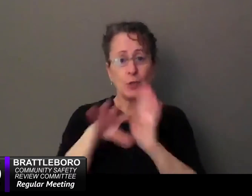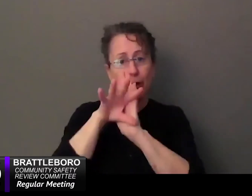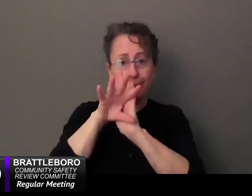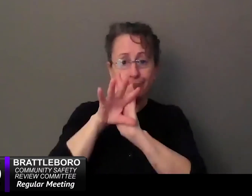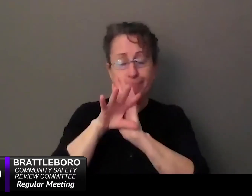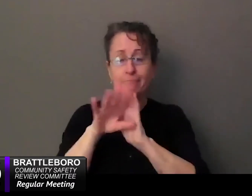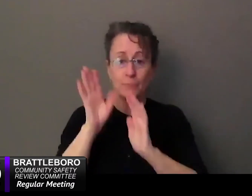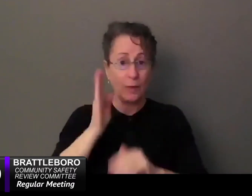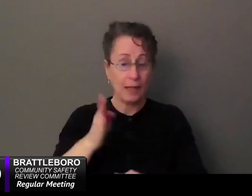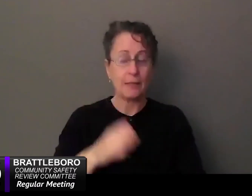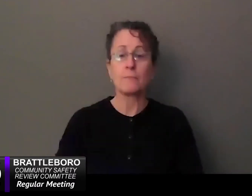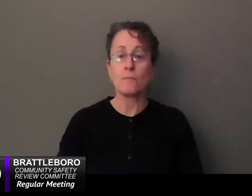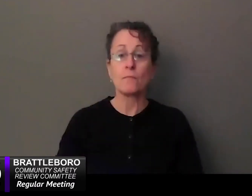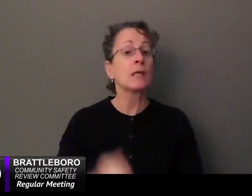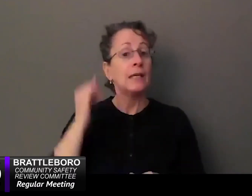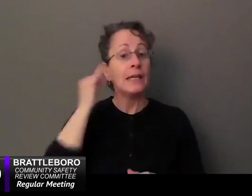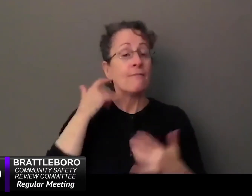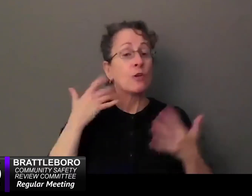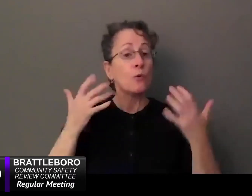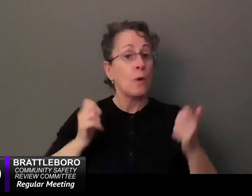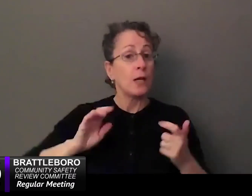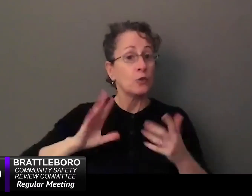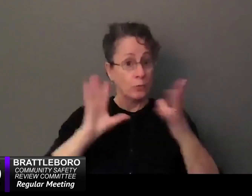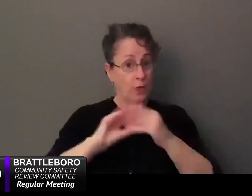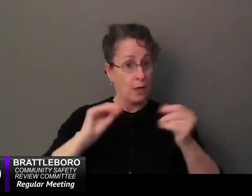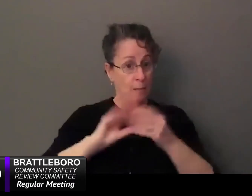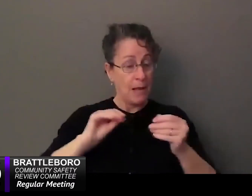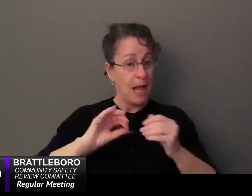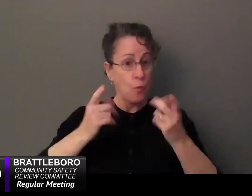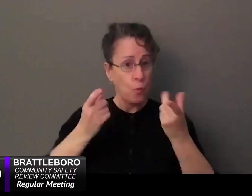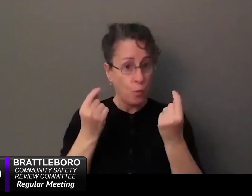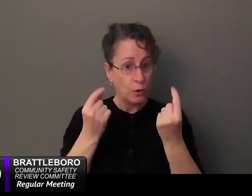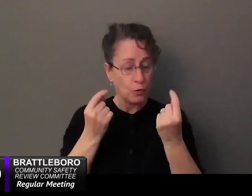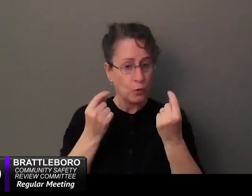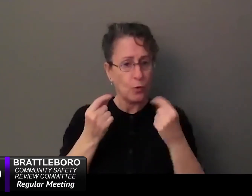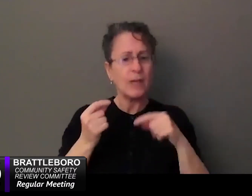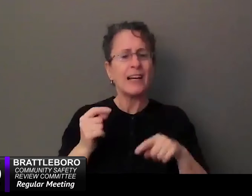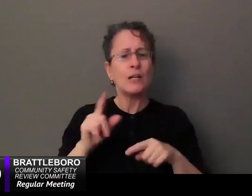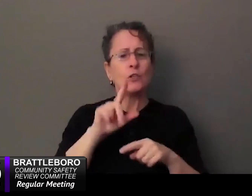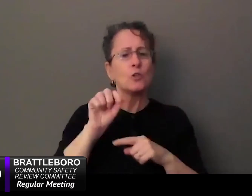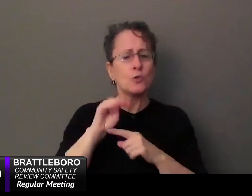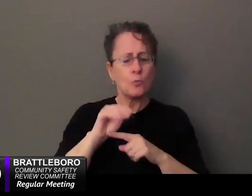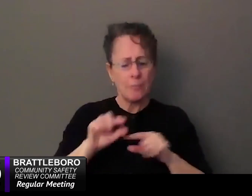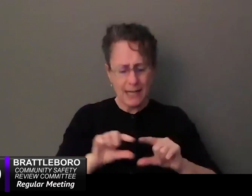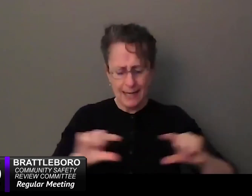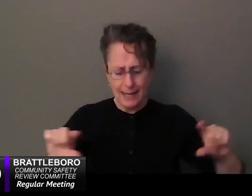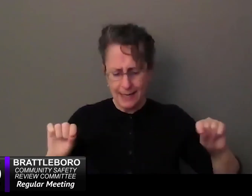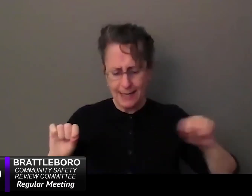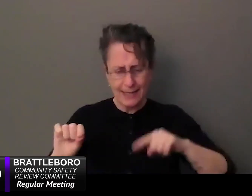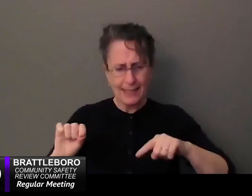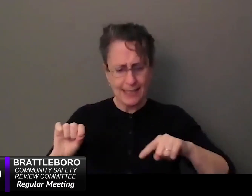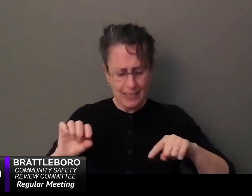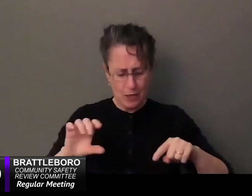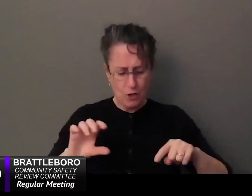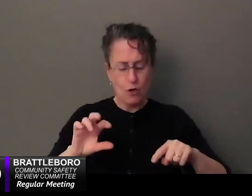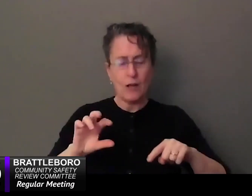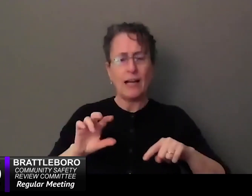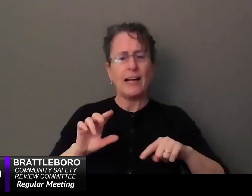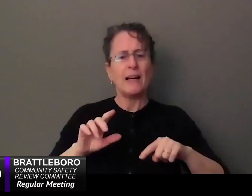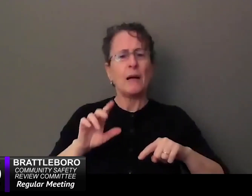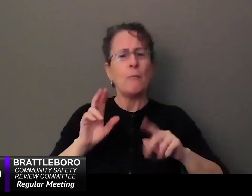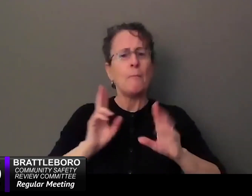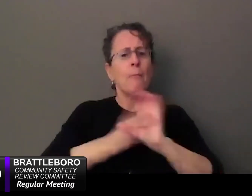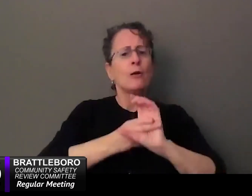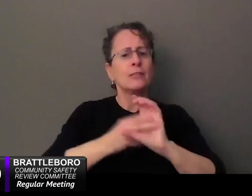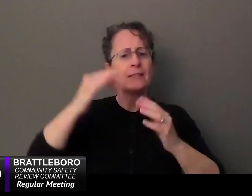is just going to be the raise hand function in Zoom. For those of you in a computer version or a phone version of Zoom, you can do